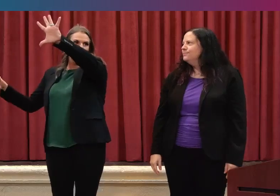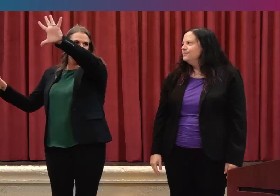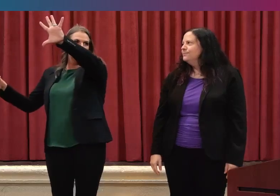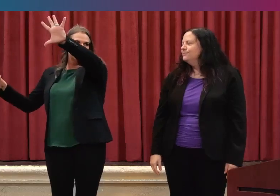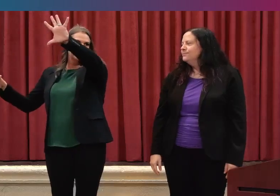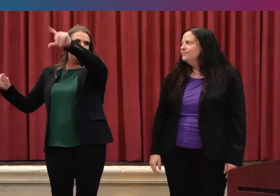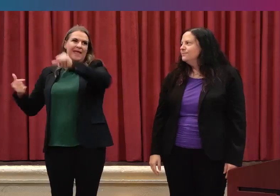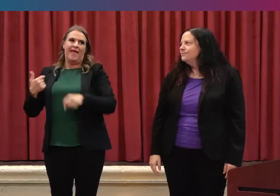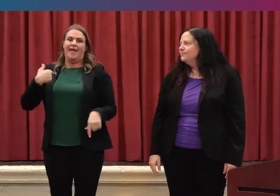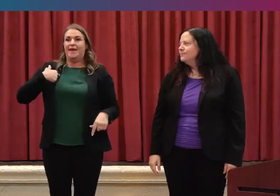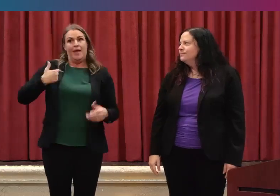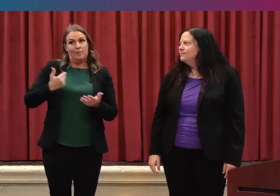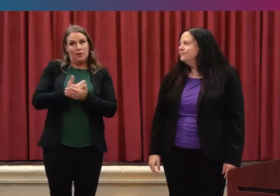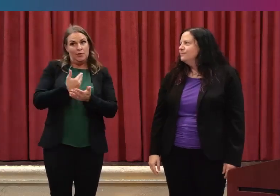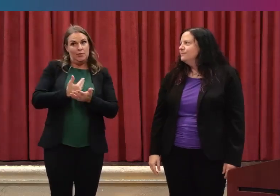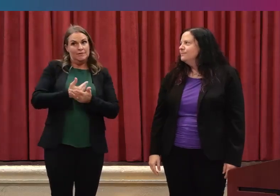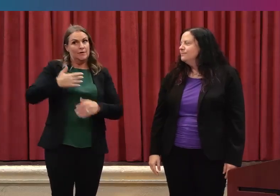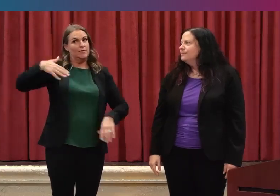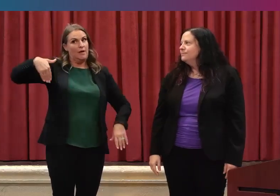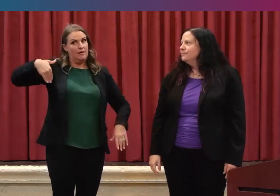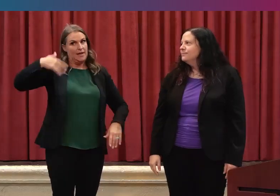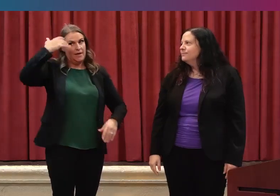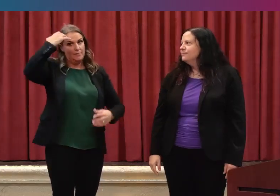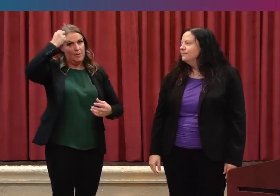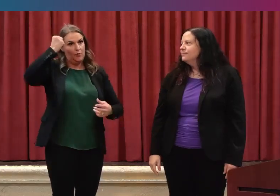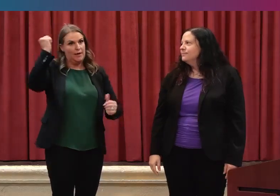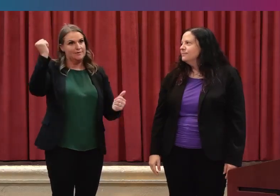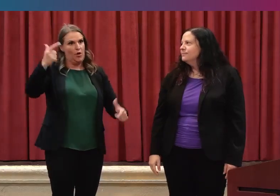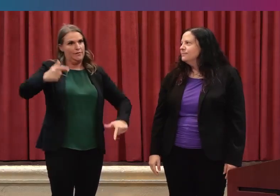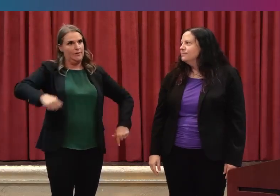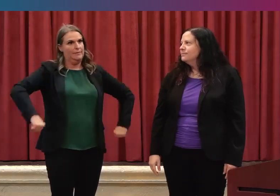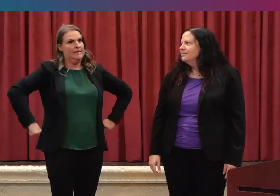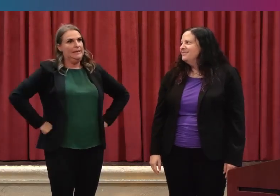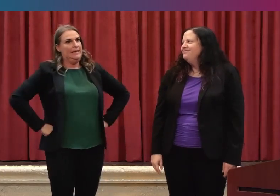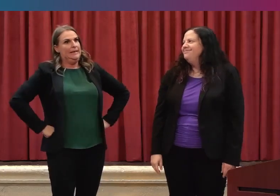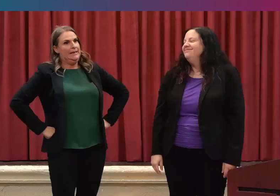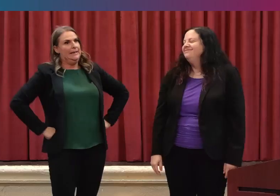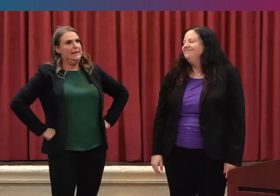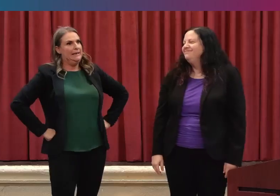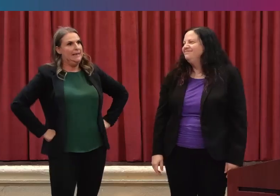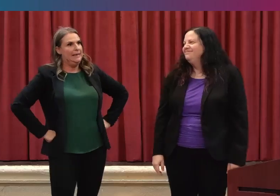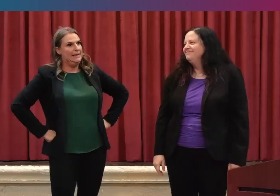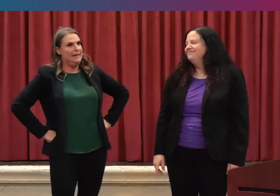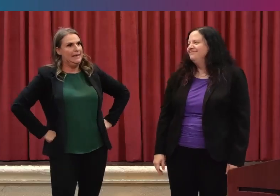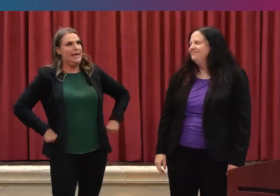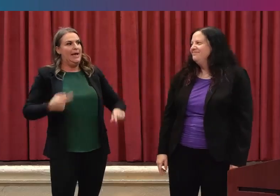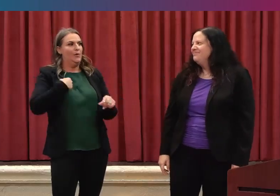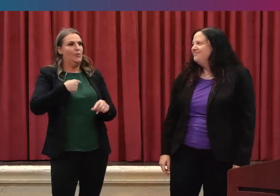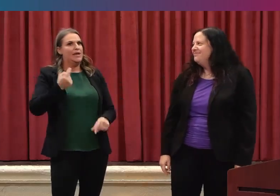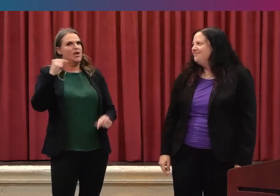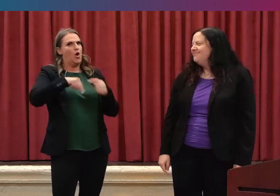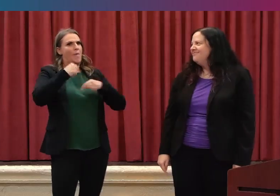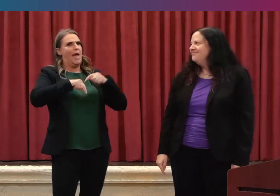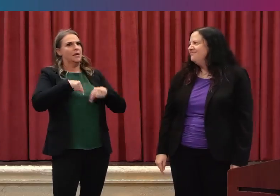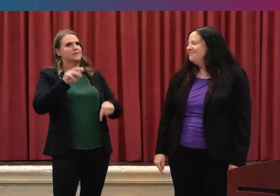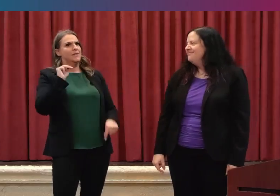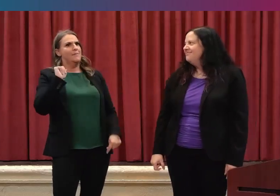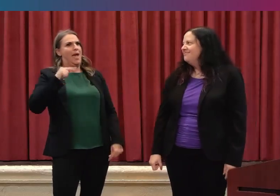graphic. So I haven't memorized all 10 of them yet. I'm new, I get a